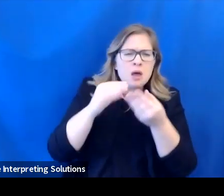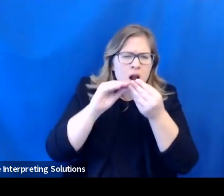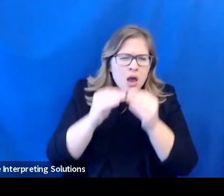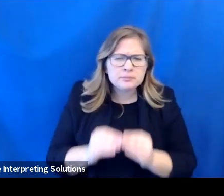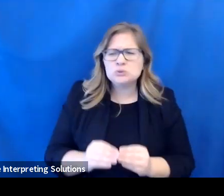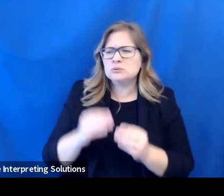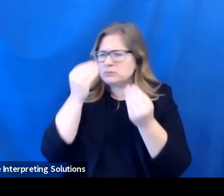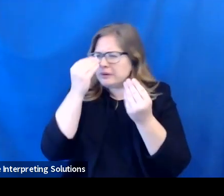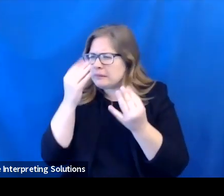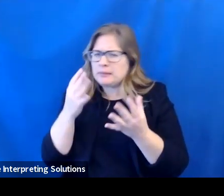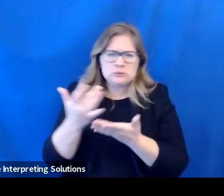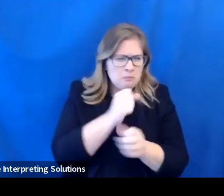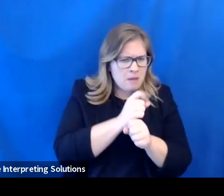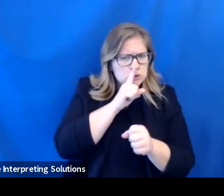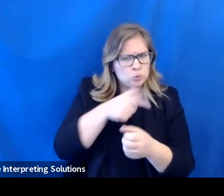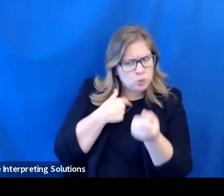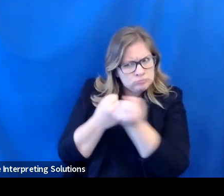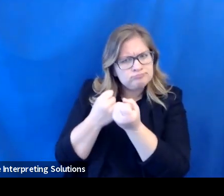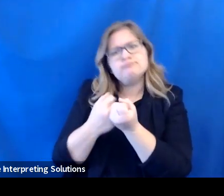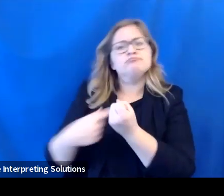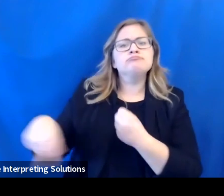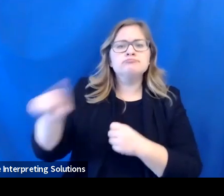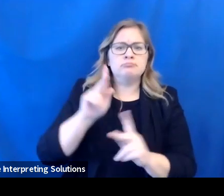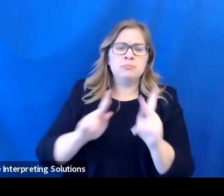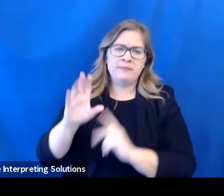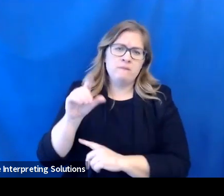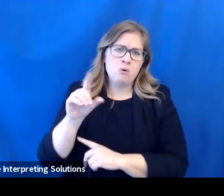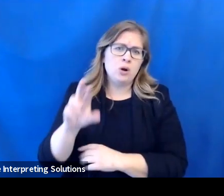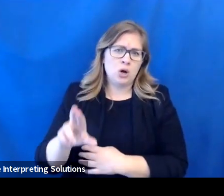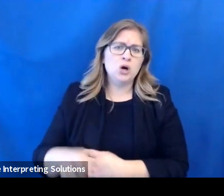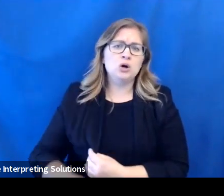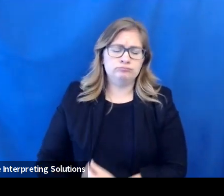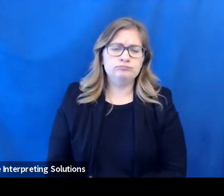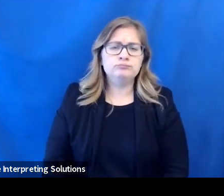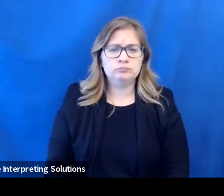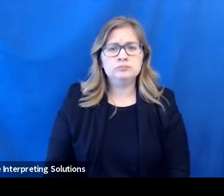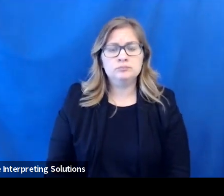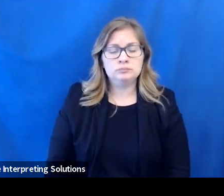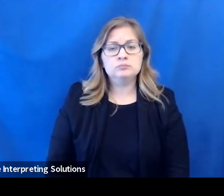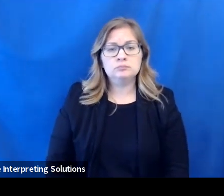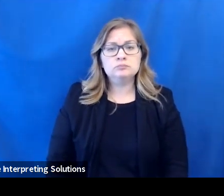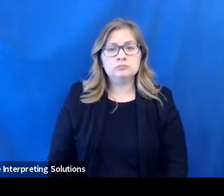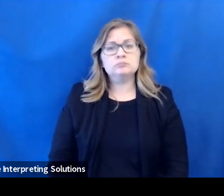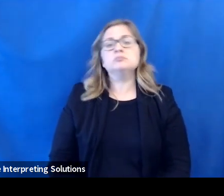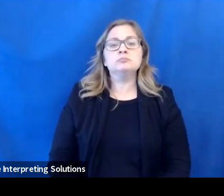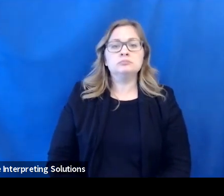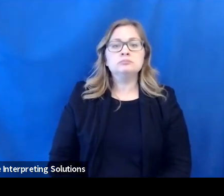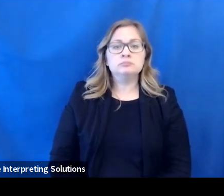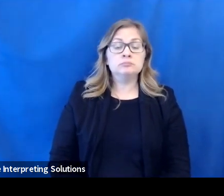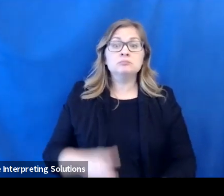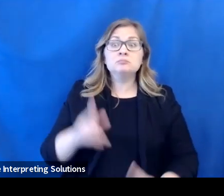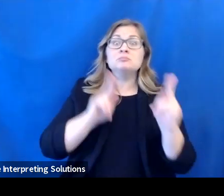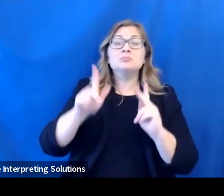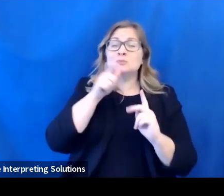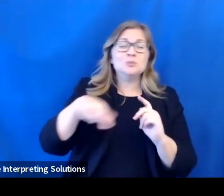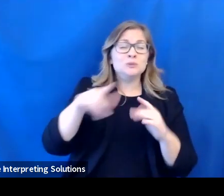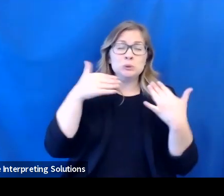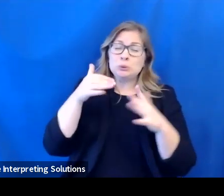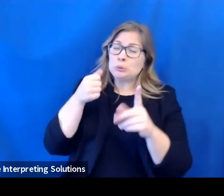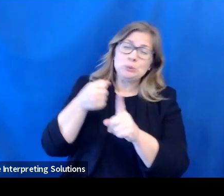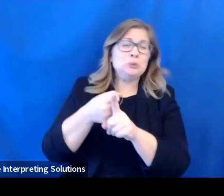going to continue to pursue to ensure that we're helping those most affected by this challenge make it through with some assistance